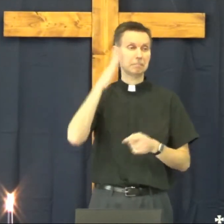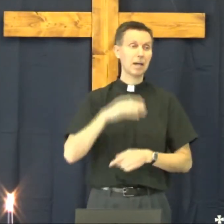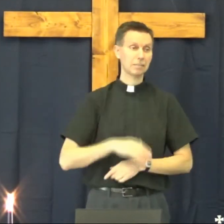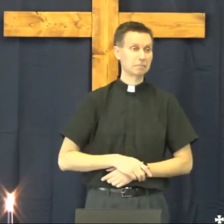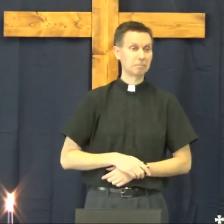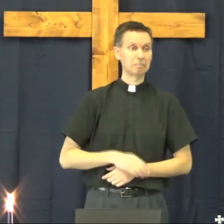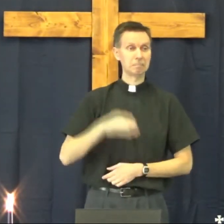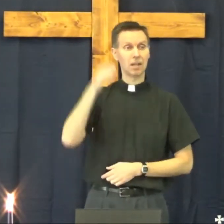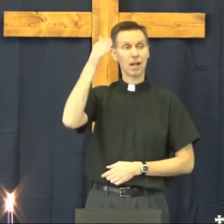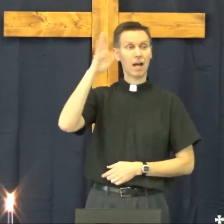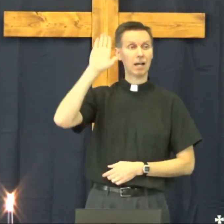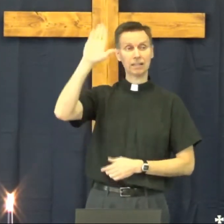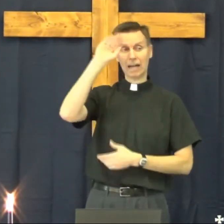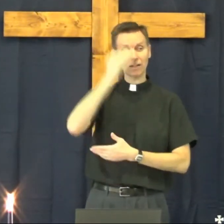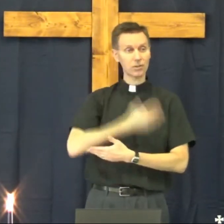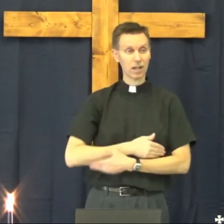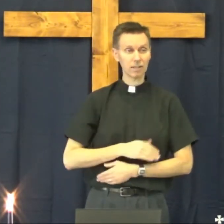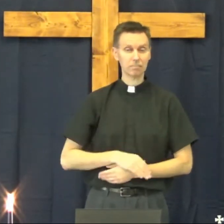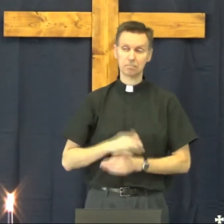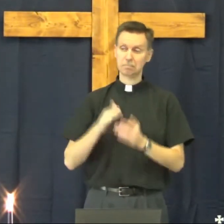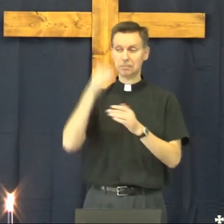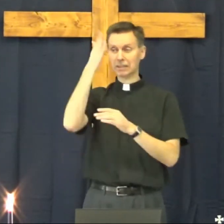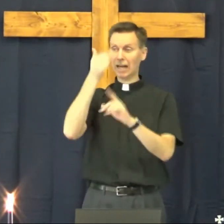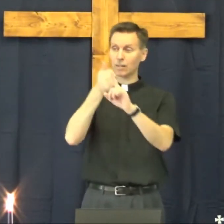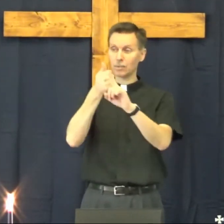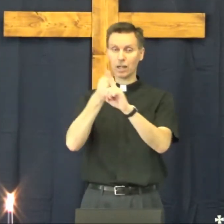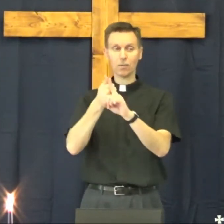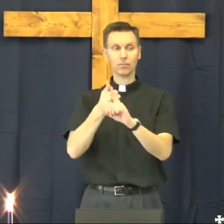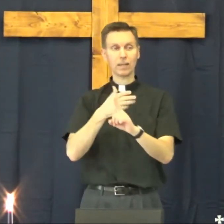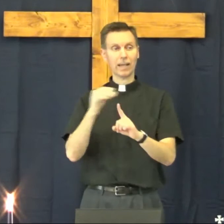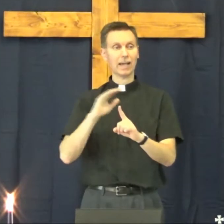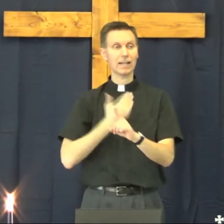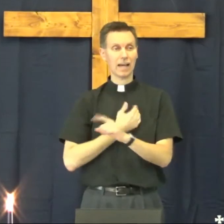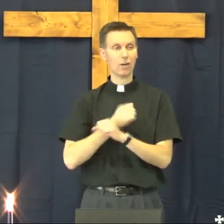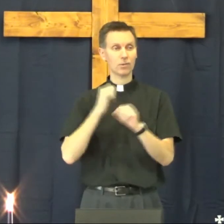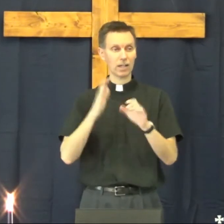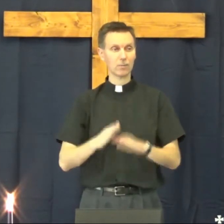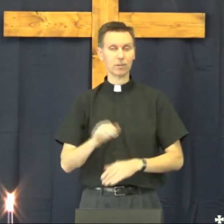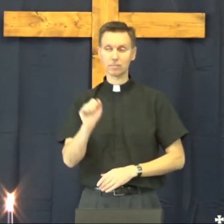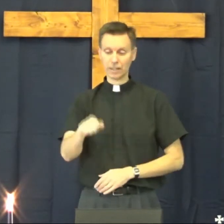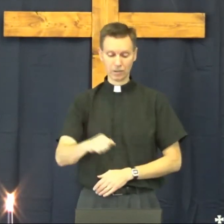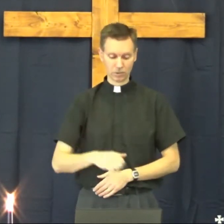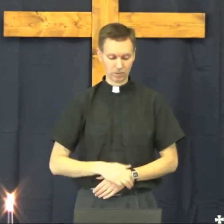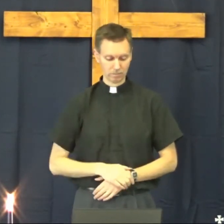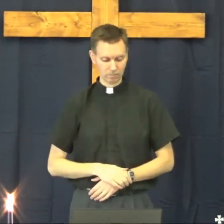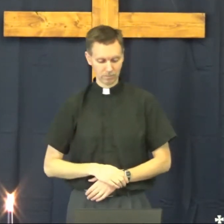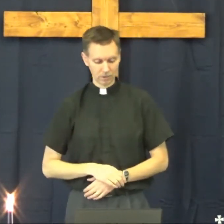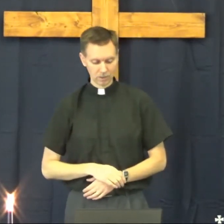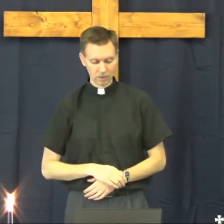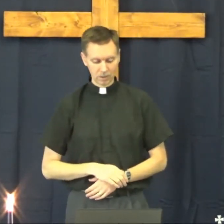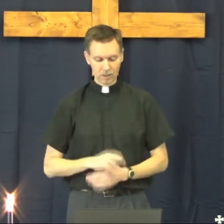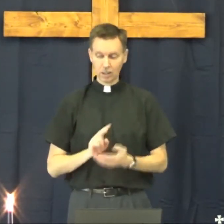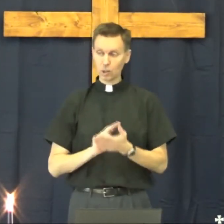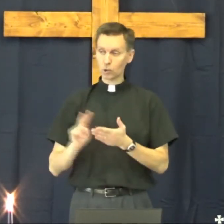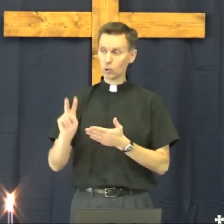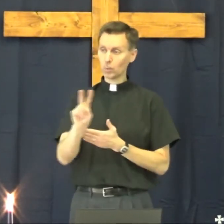Yeah. God's Son, God Himself, and our Savior. Yes. In